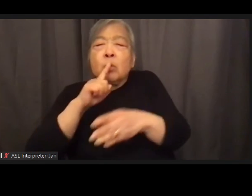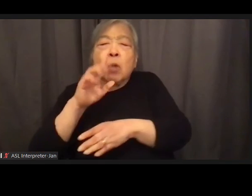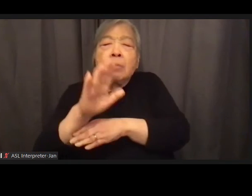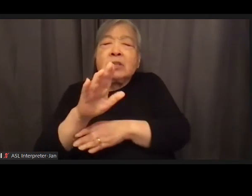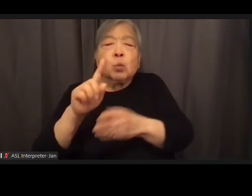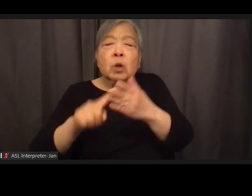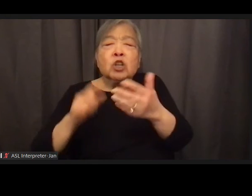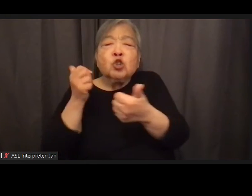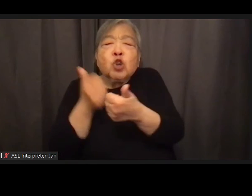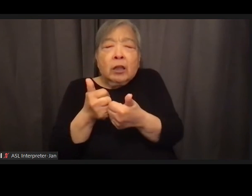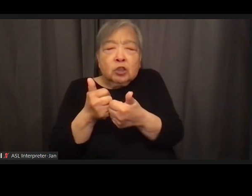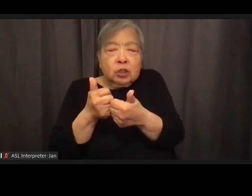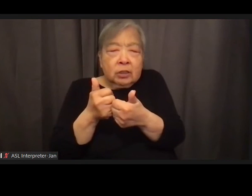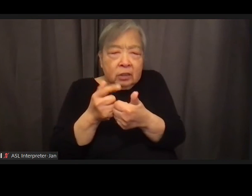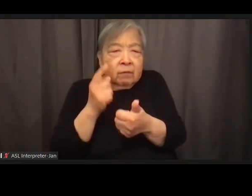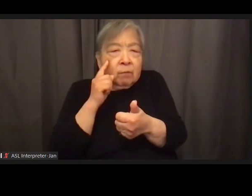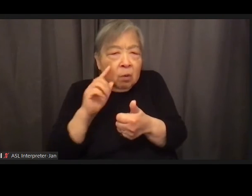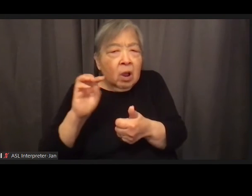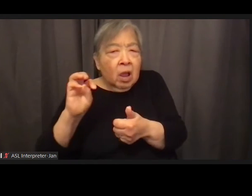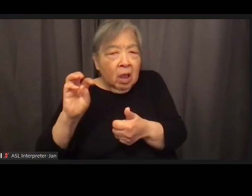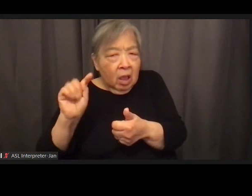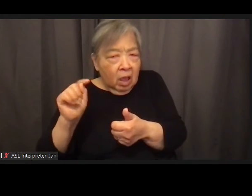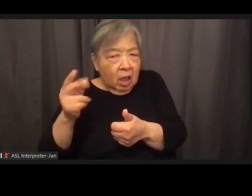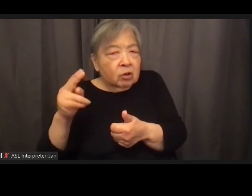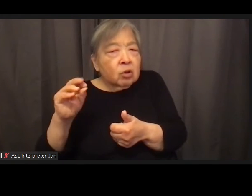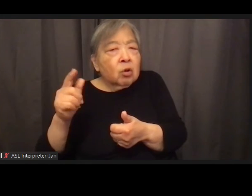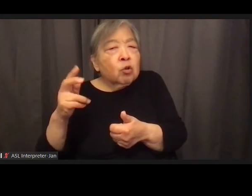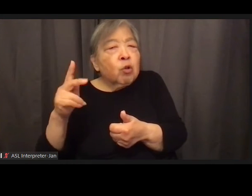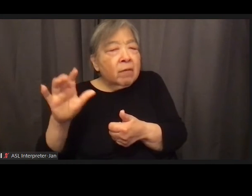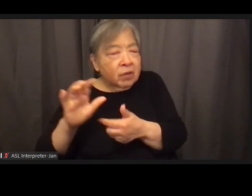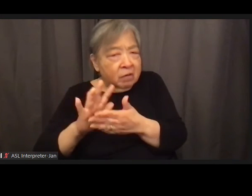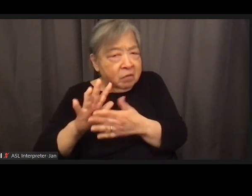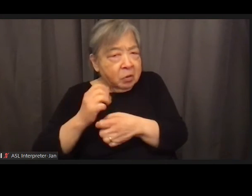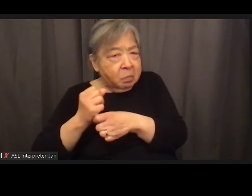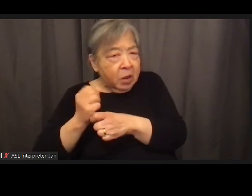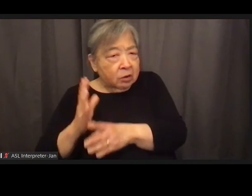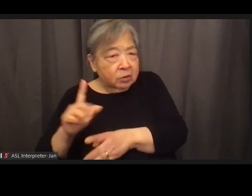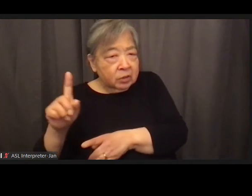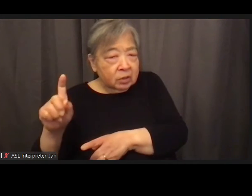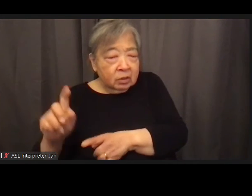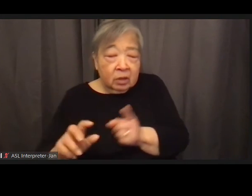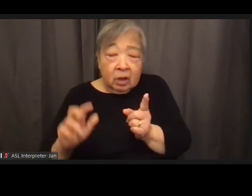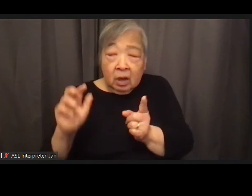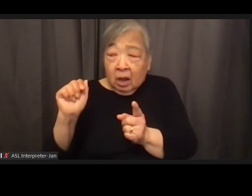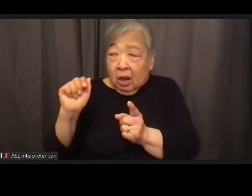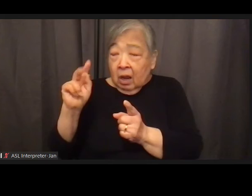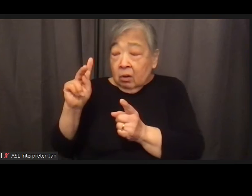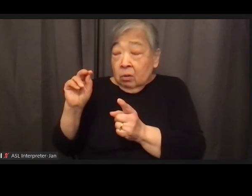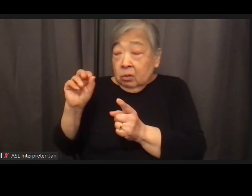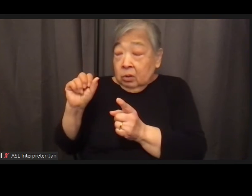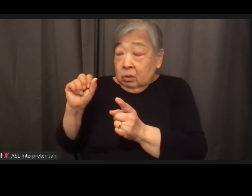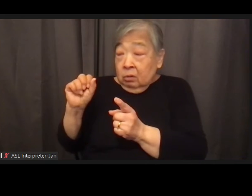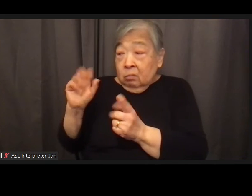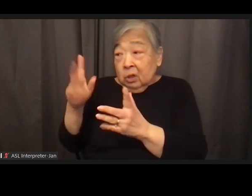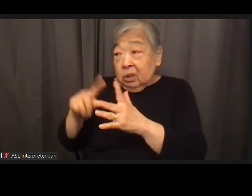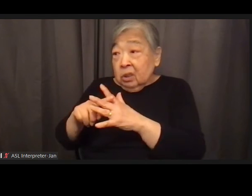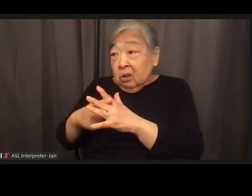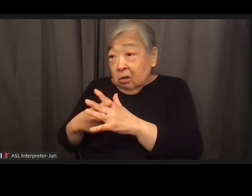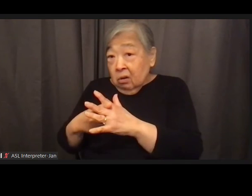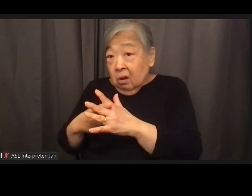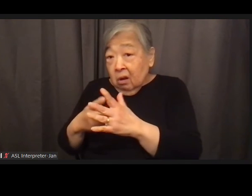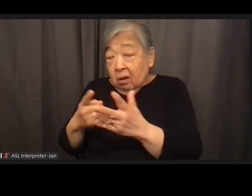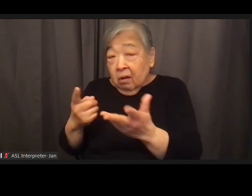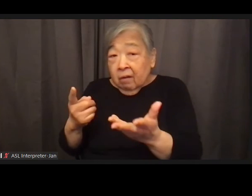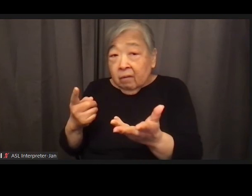filmmakers today? Well, to start off, and I'll hand over to Lina. To start off,